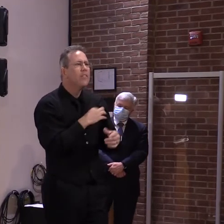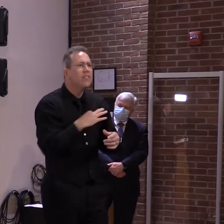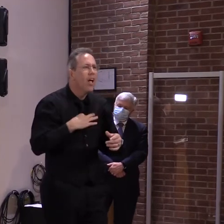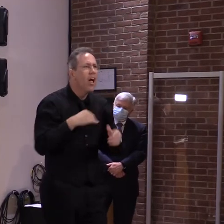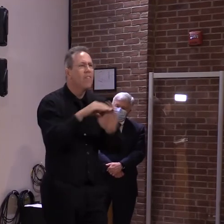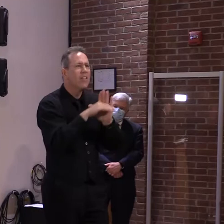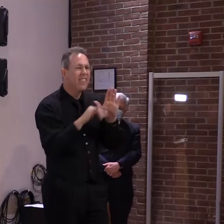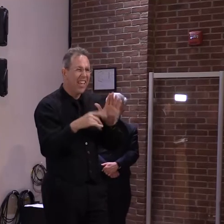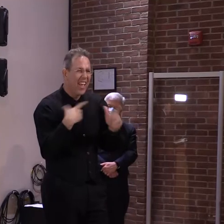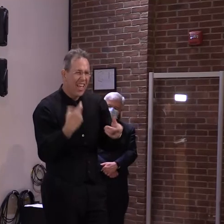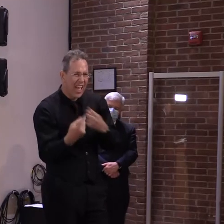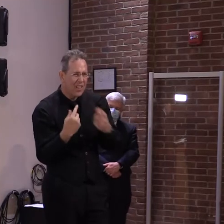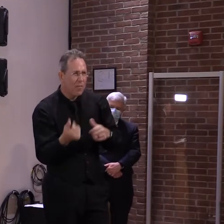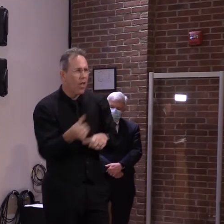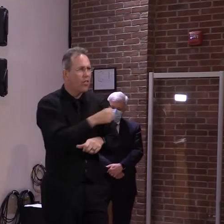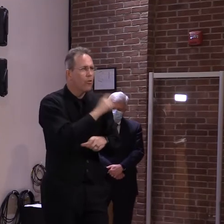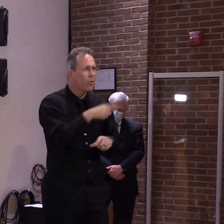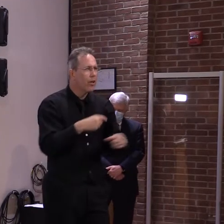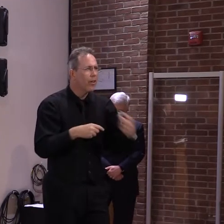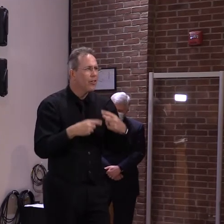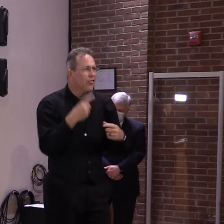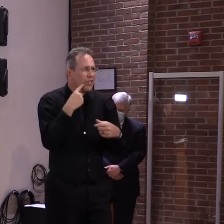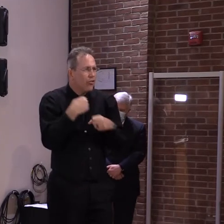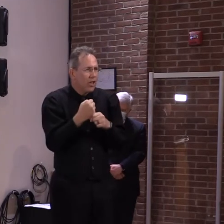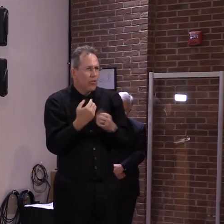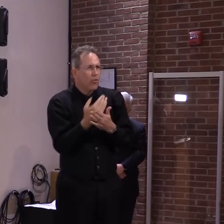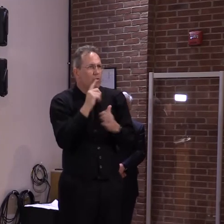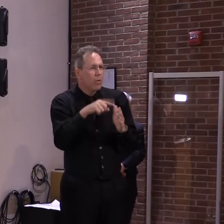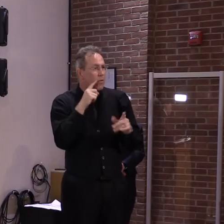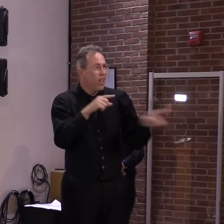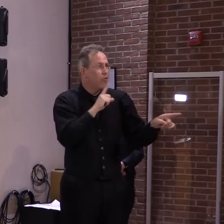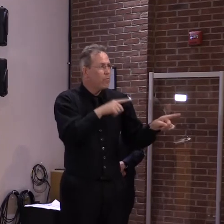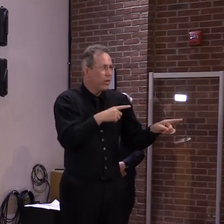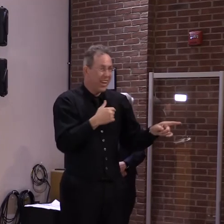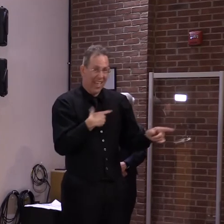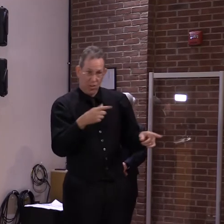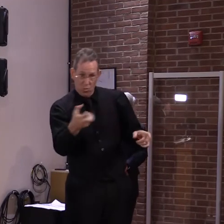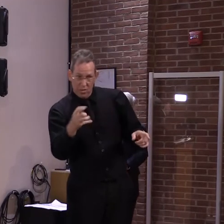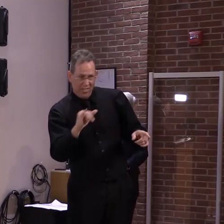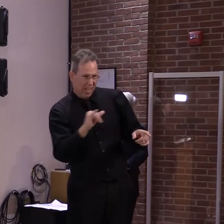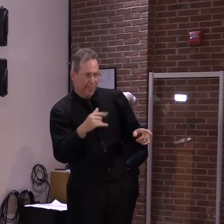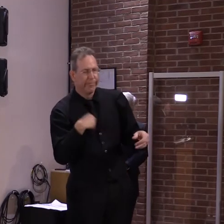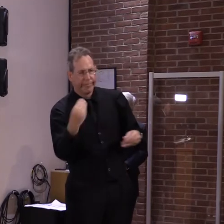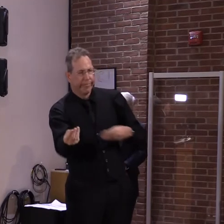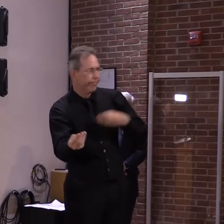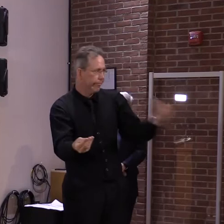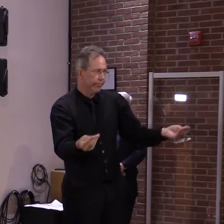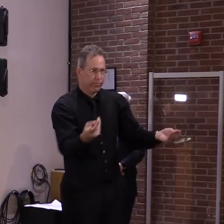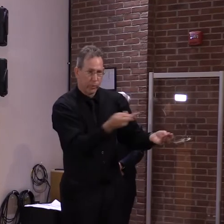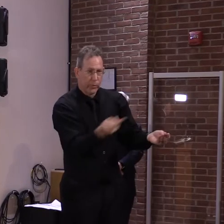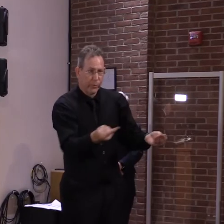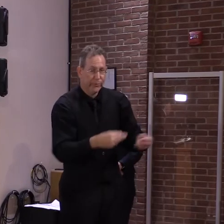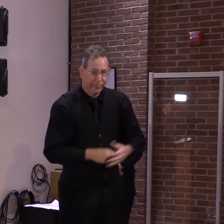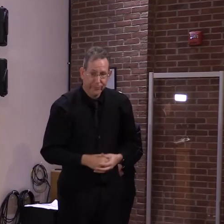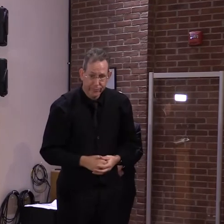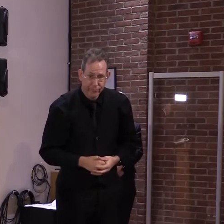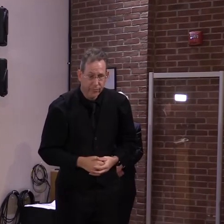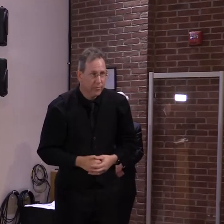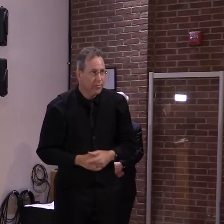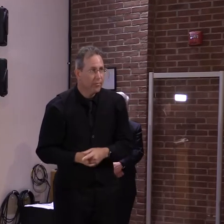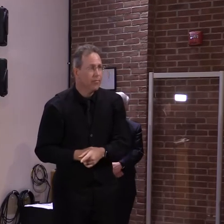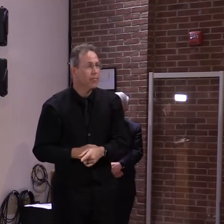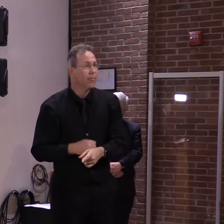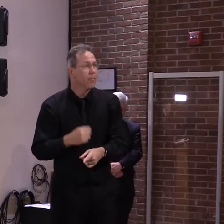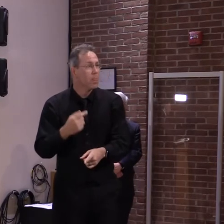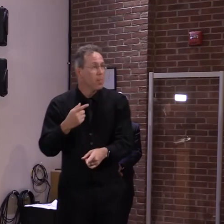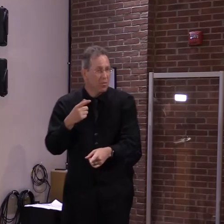what your report shows? I'd have to get into that report, and it's buried several hundred emails